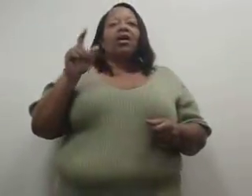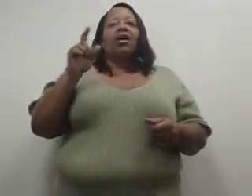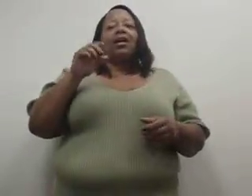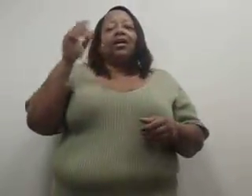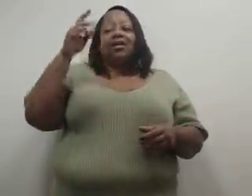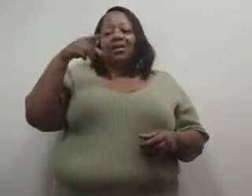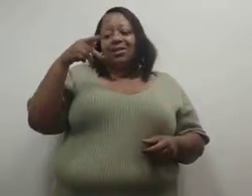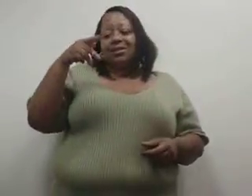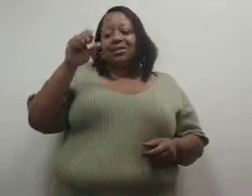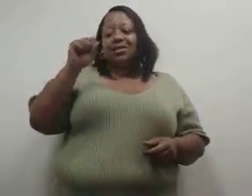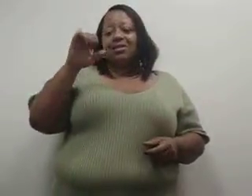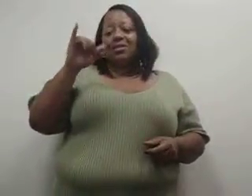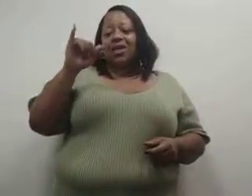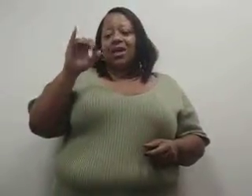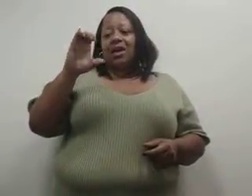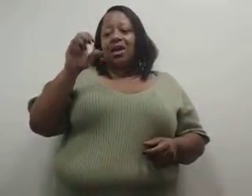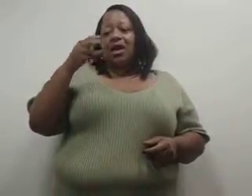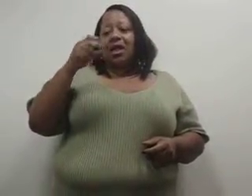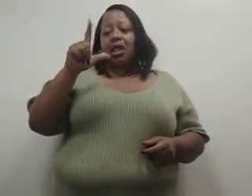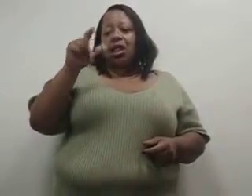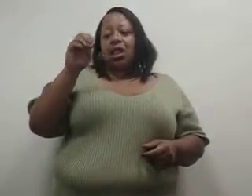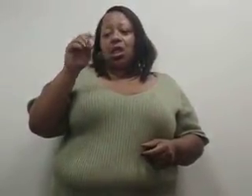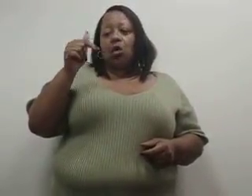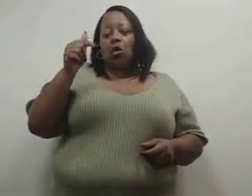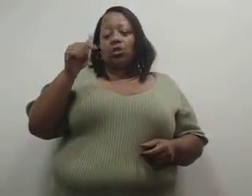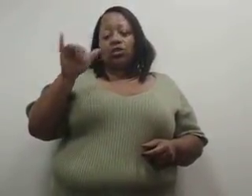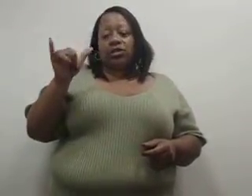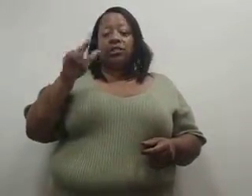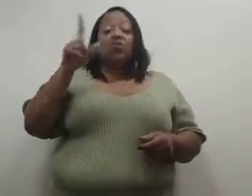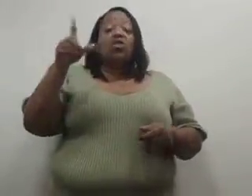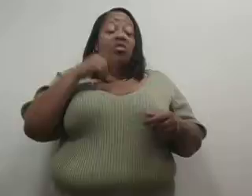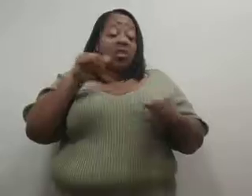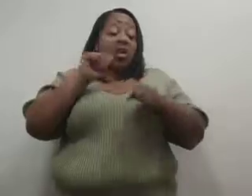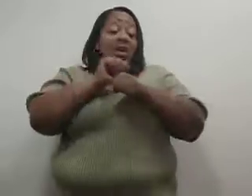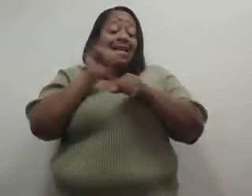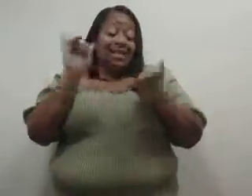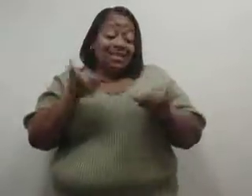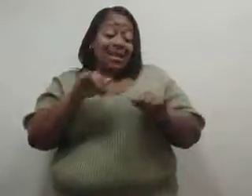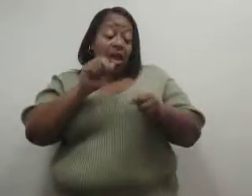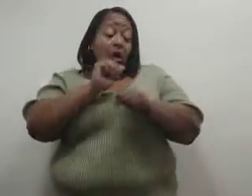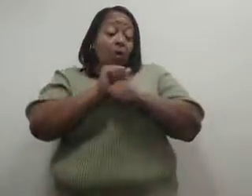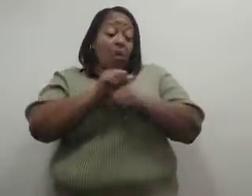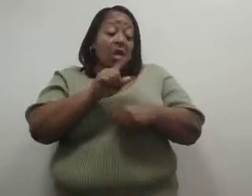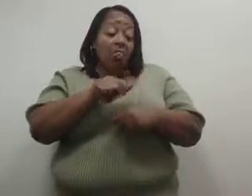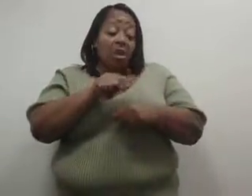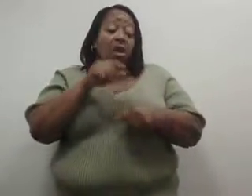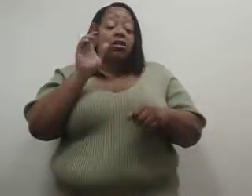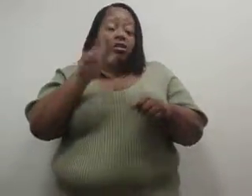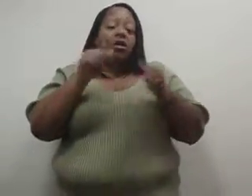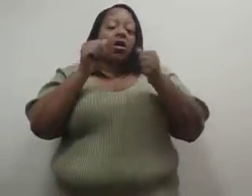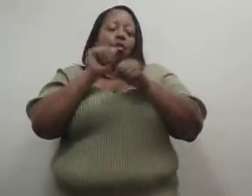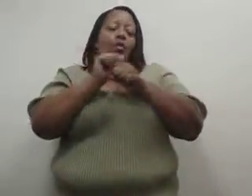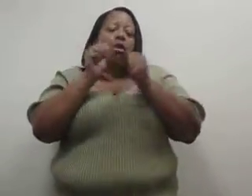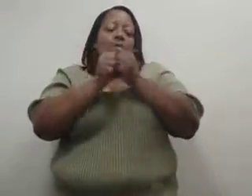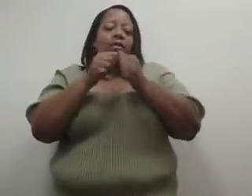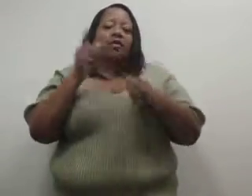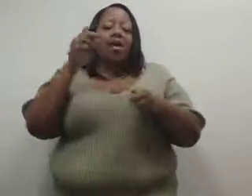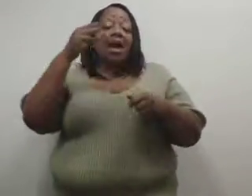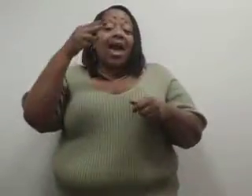or middle school students. The key is to think about your reading and writing assignments as something that